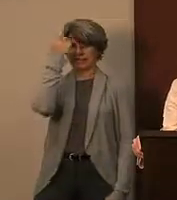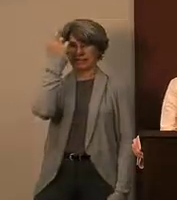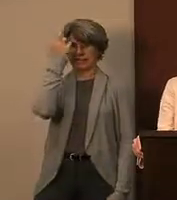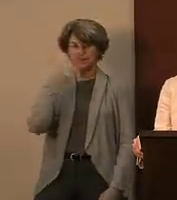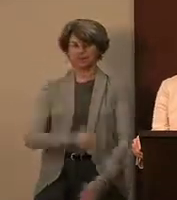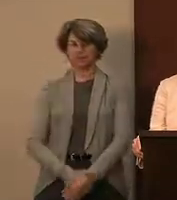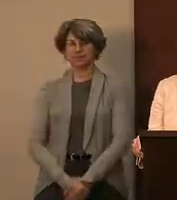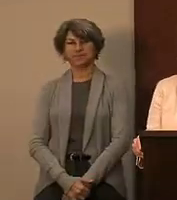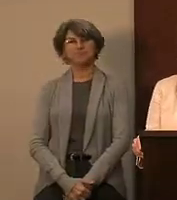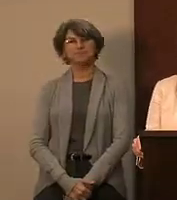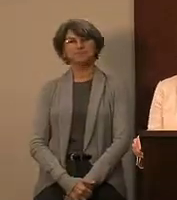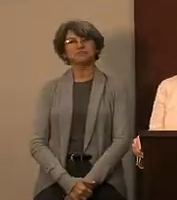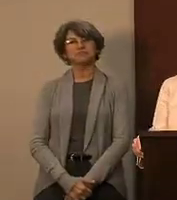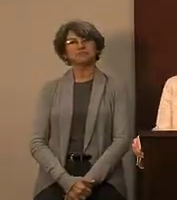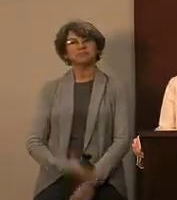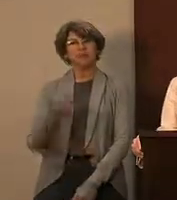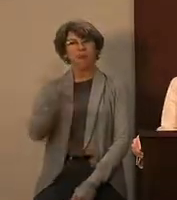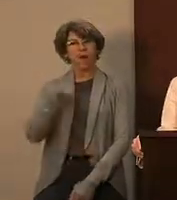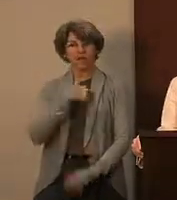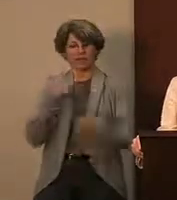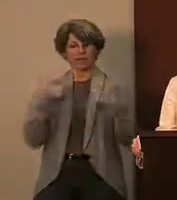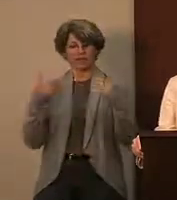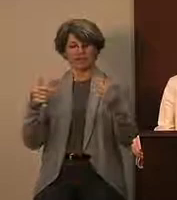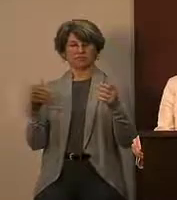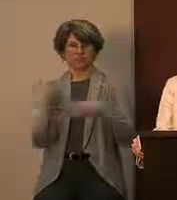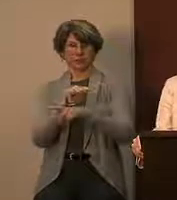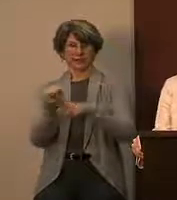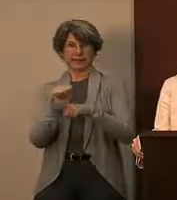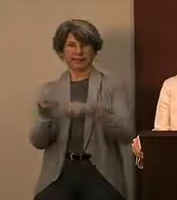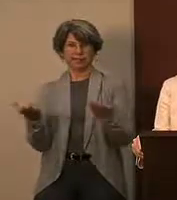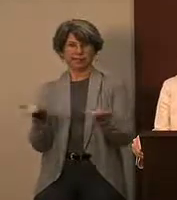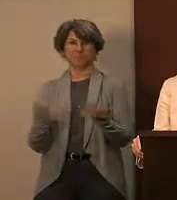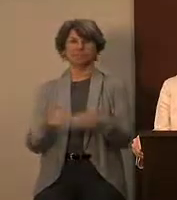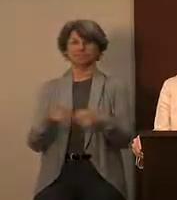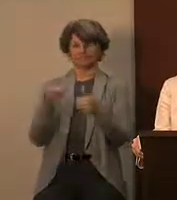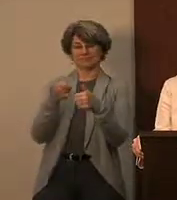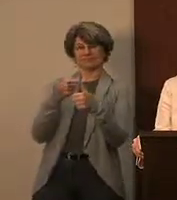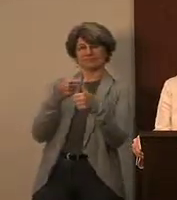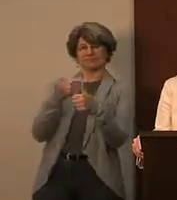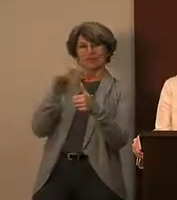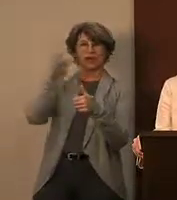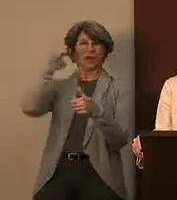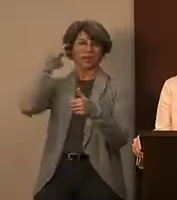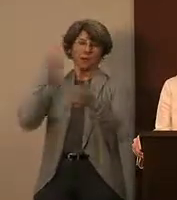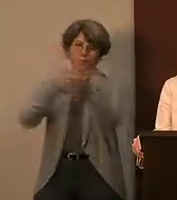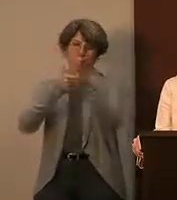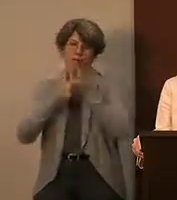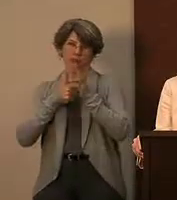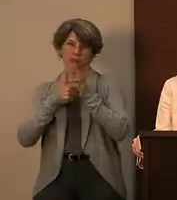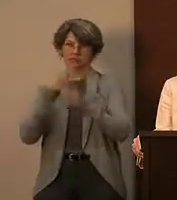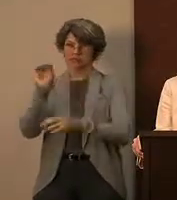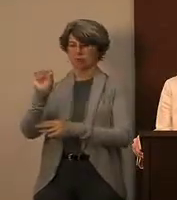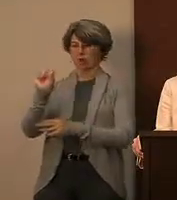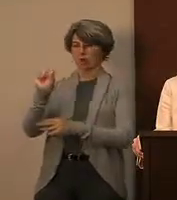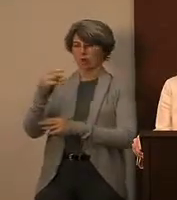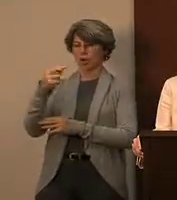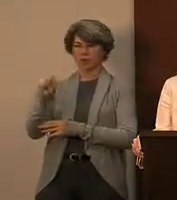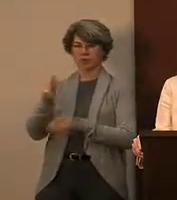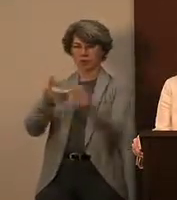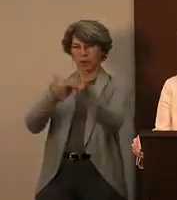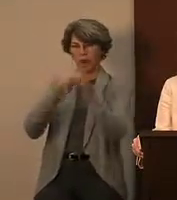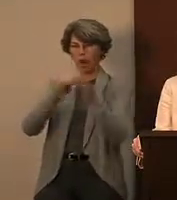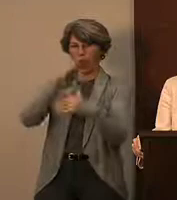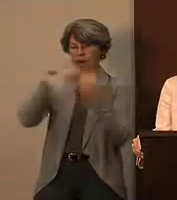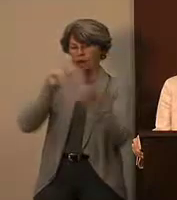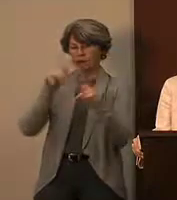point out that we do this training. Number one is it's required by the government. OSHA is the agency, and they require all